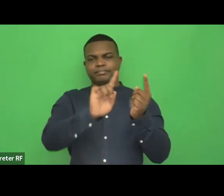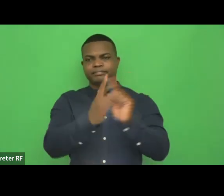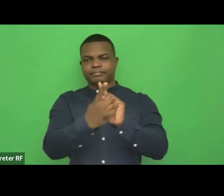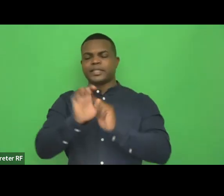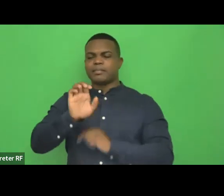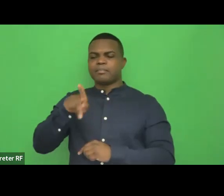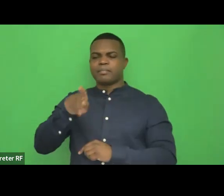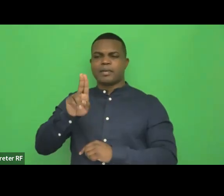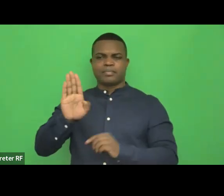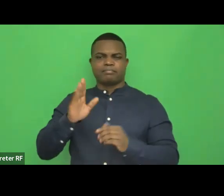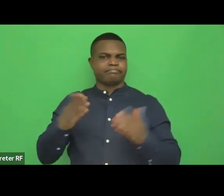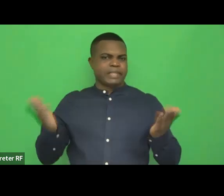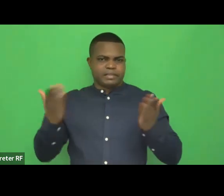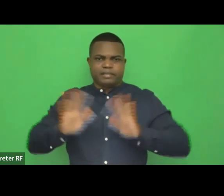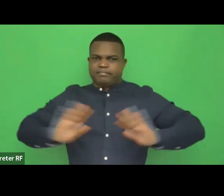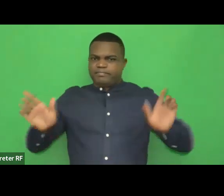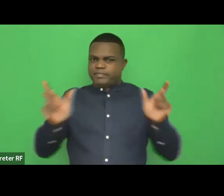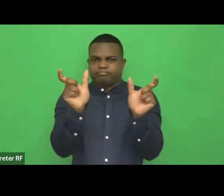OK, and I have my